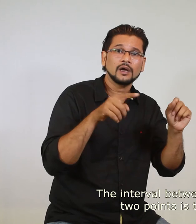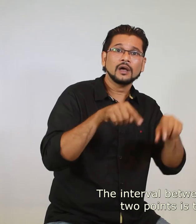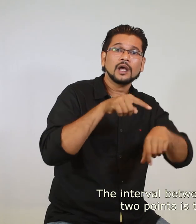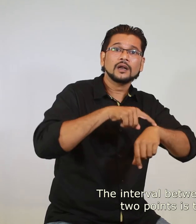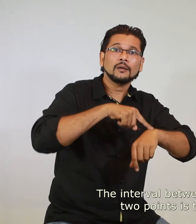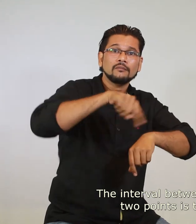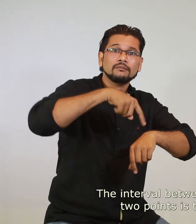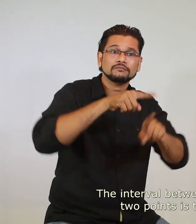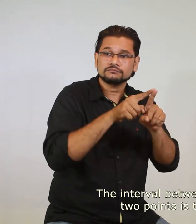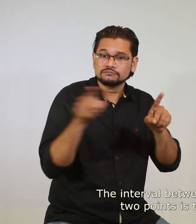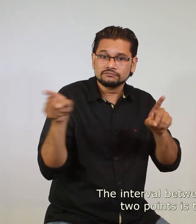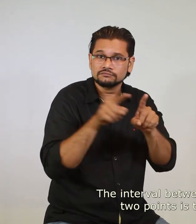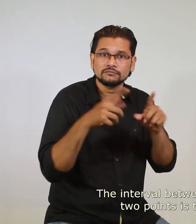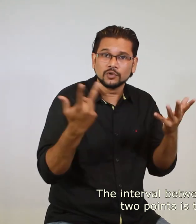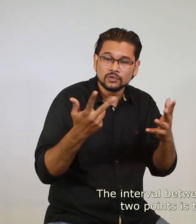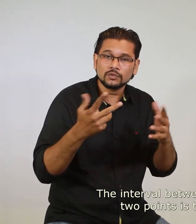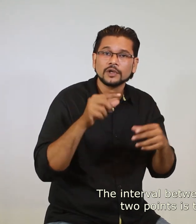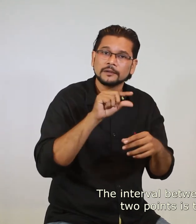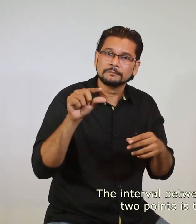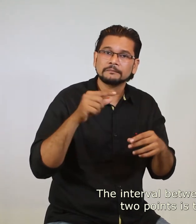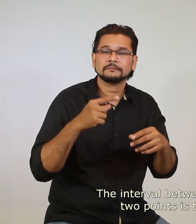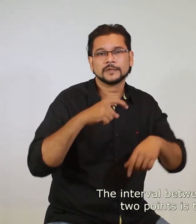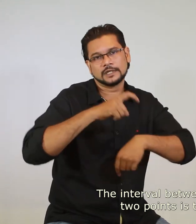The interval between these two points is time.